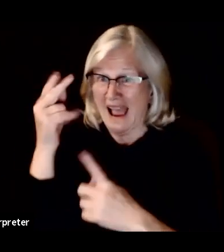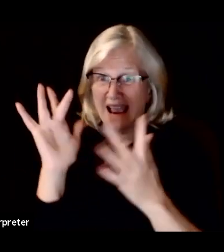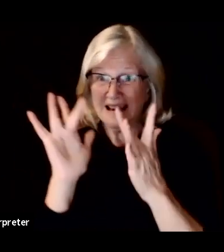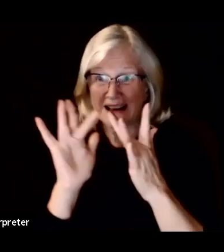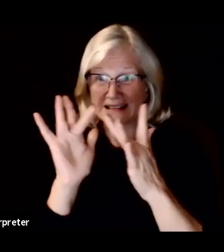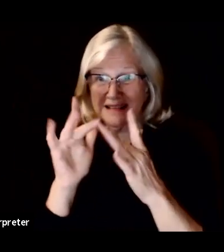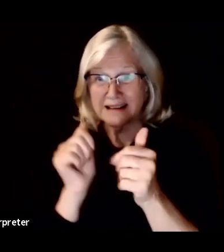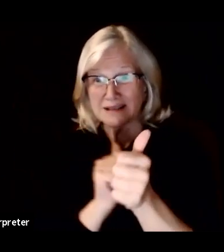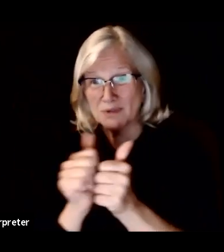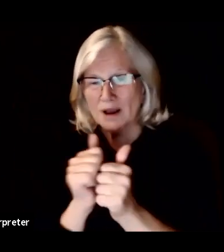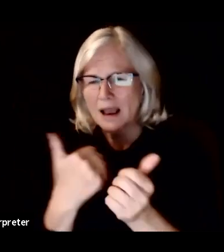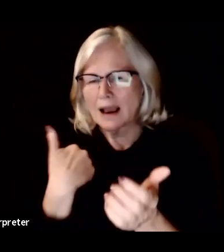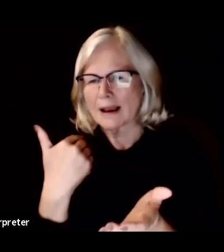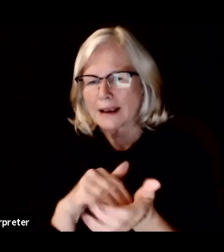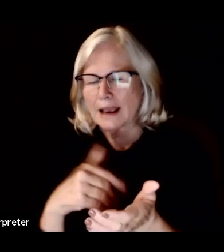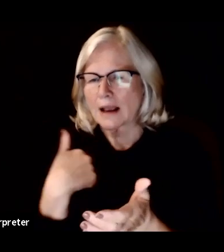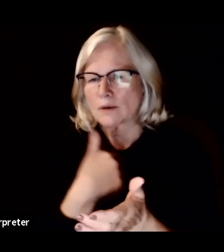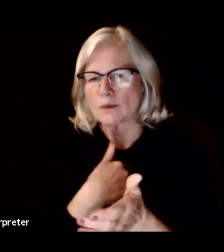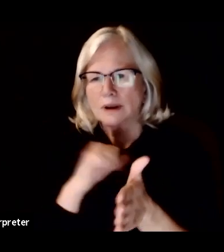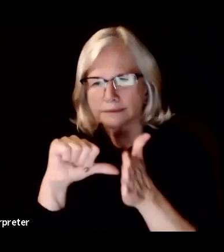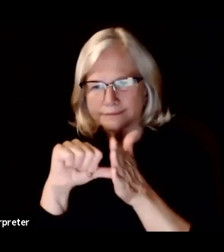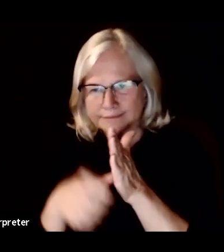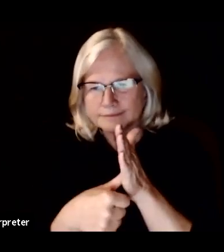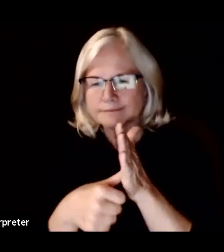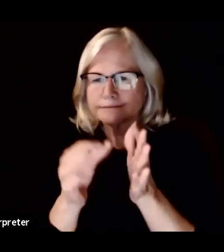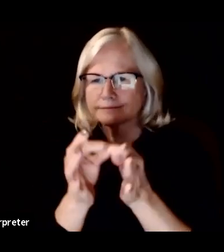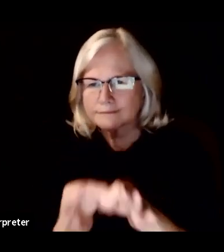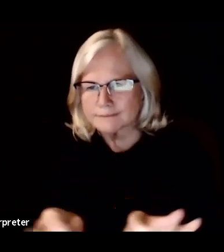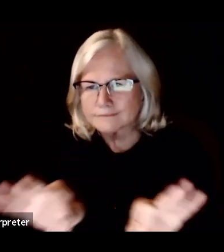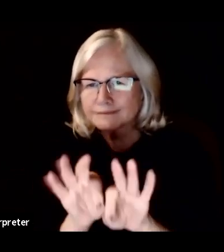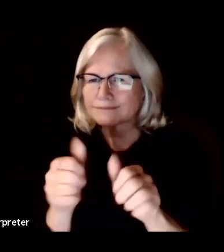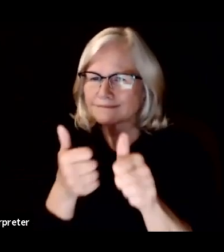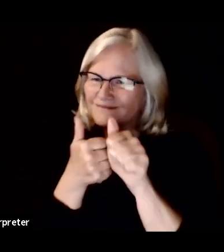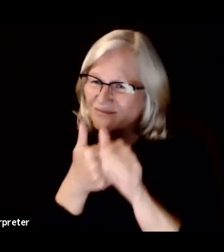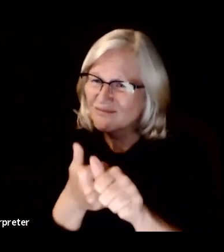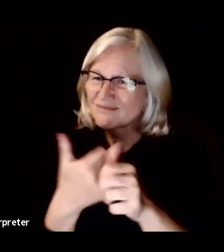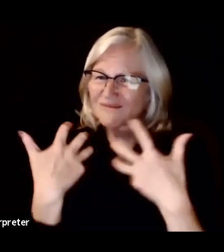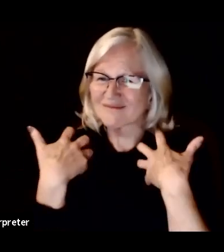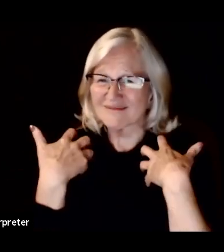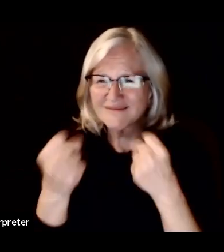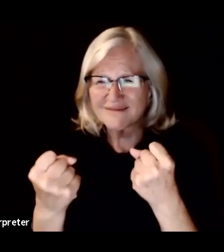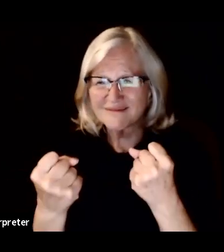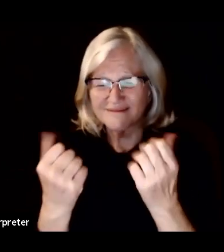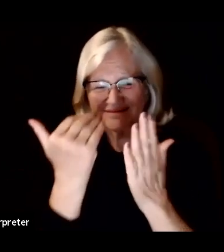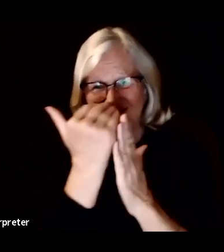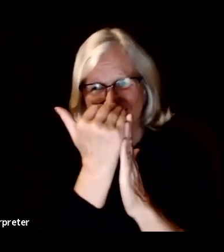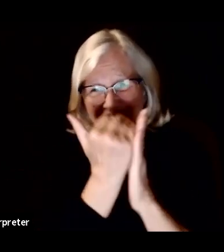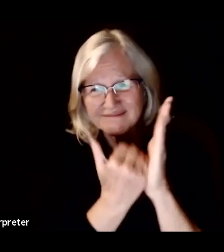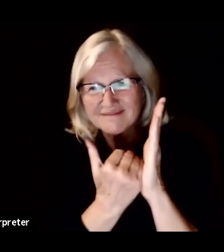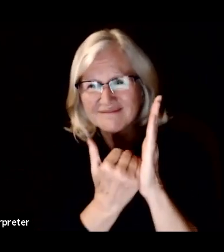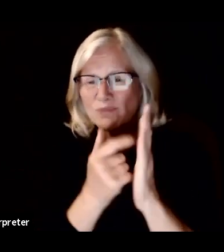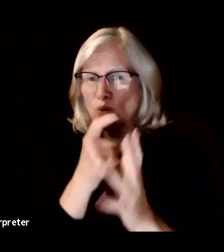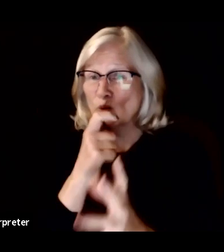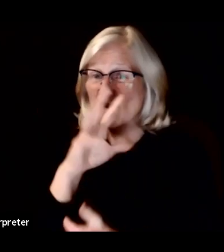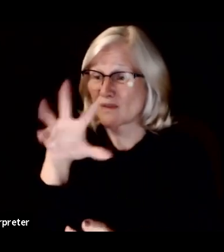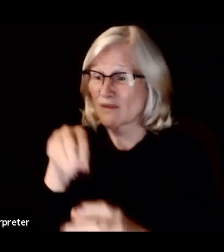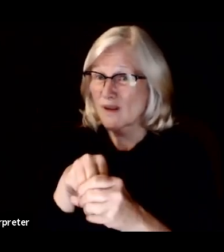of complying with those the health guidance for people who are participating as participants or spectators,